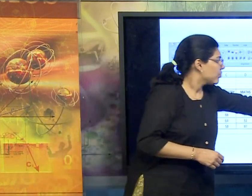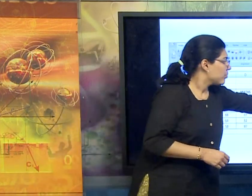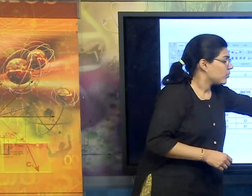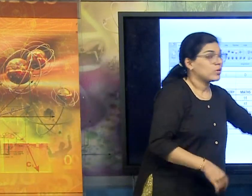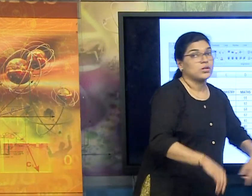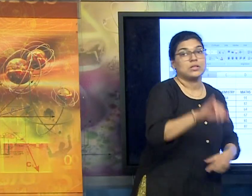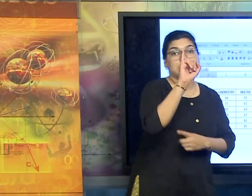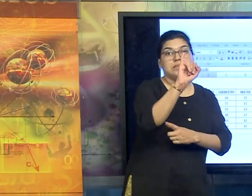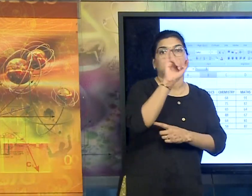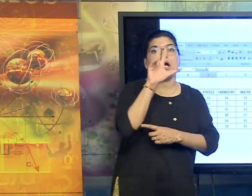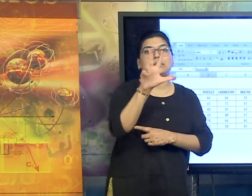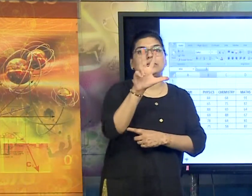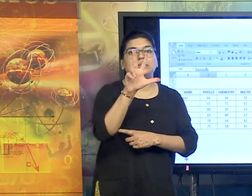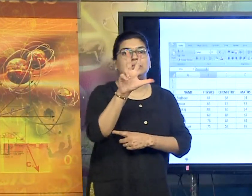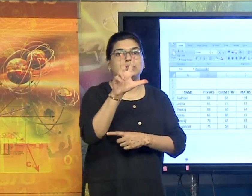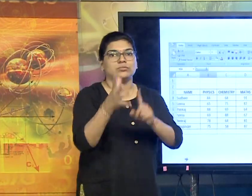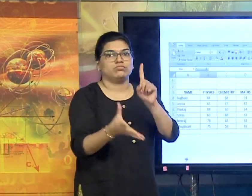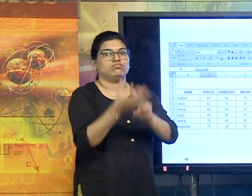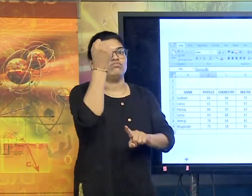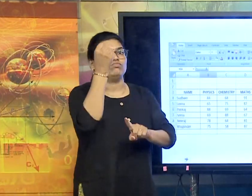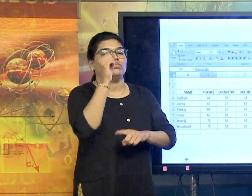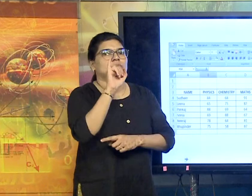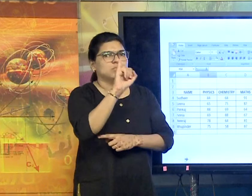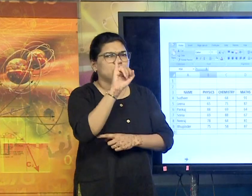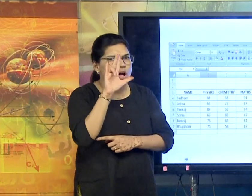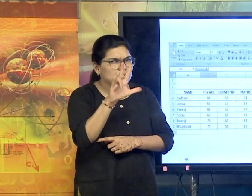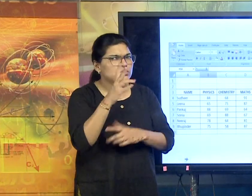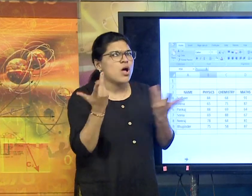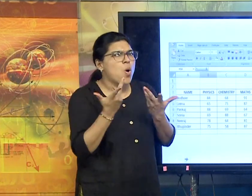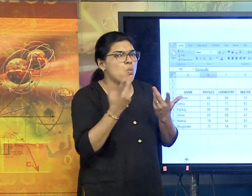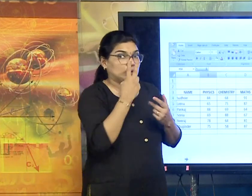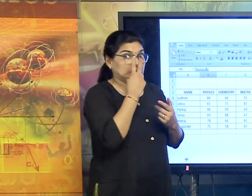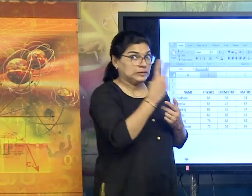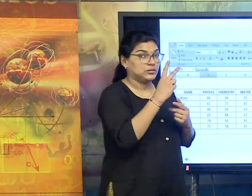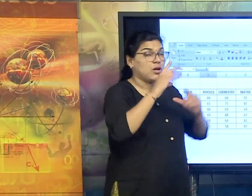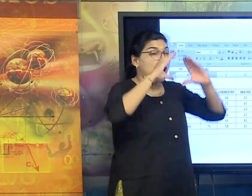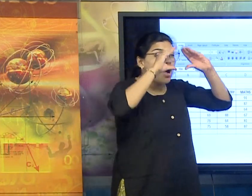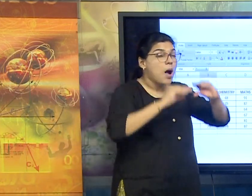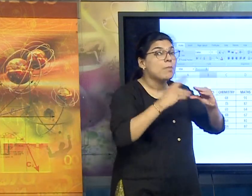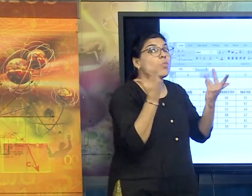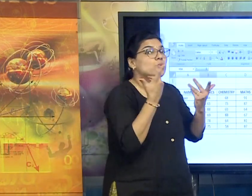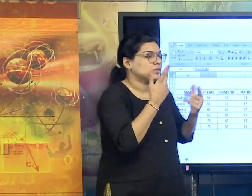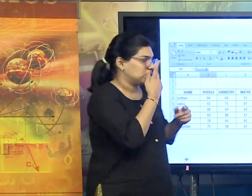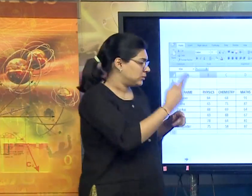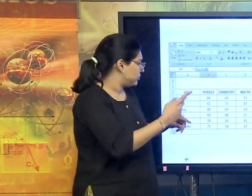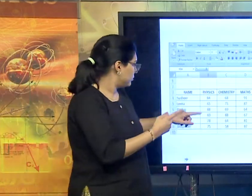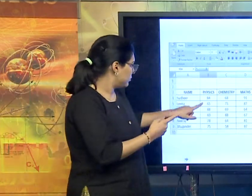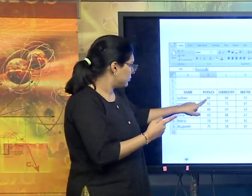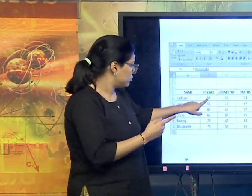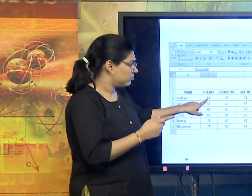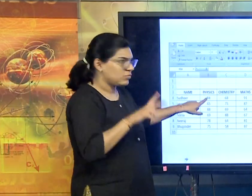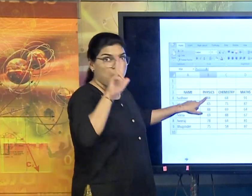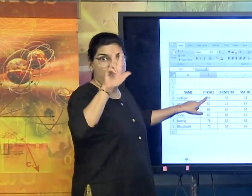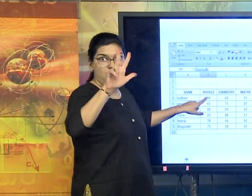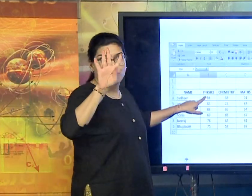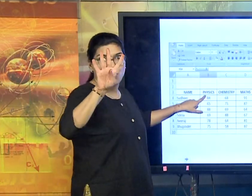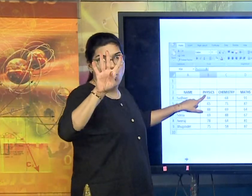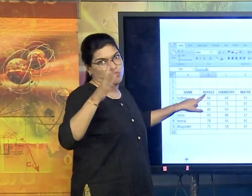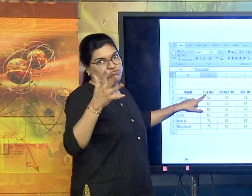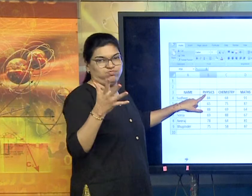given number. So here see our total is 68, means number which is